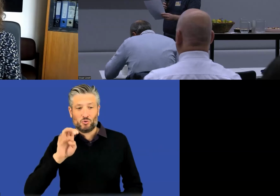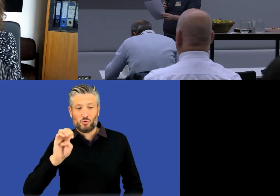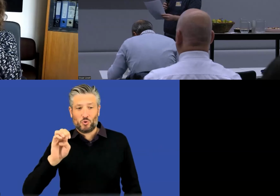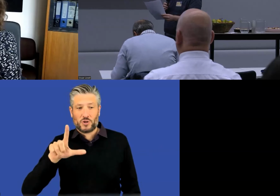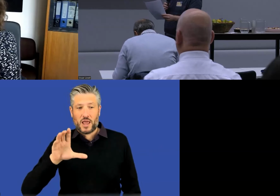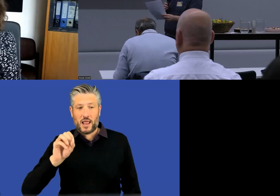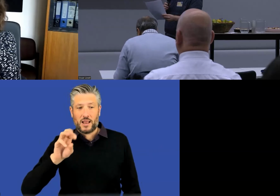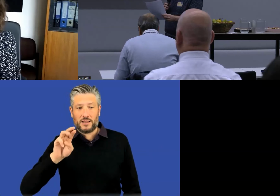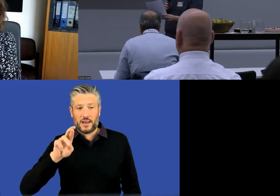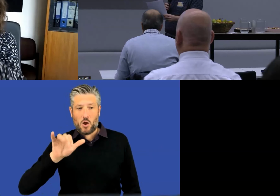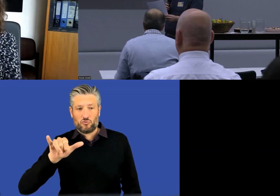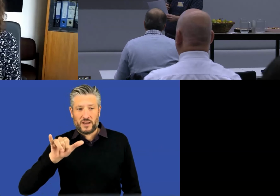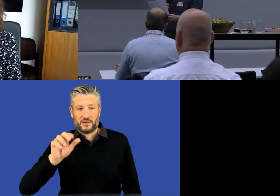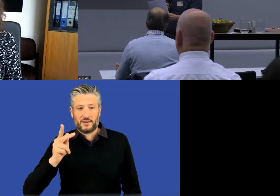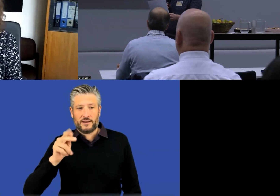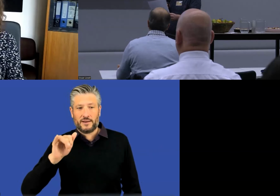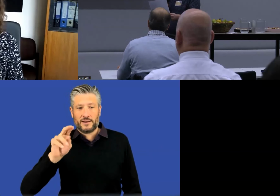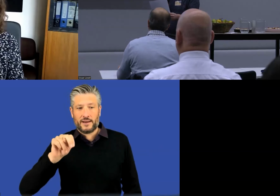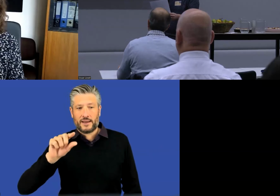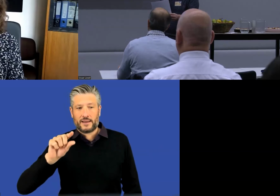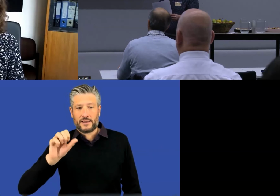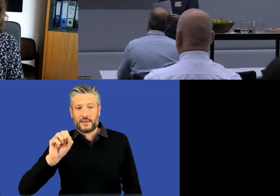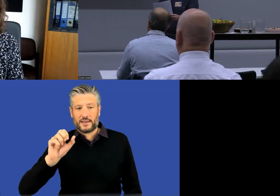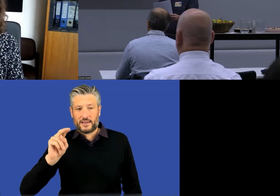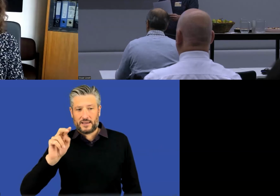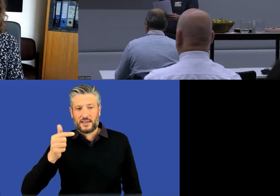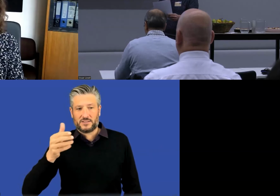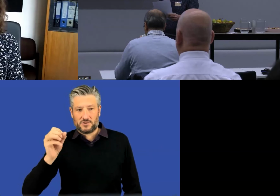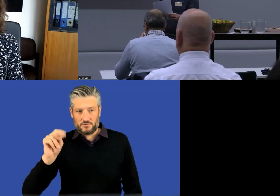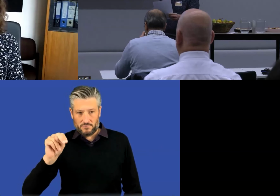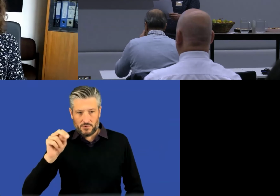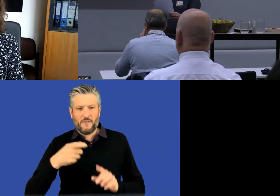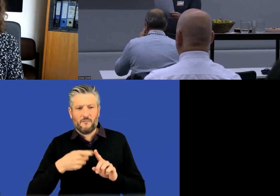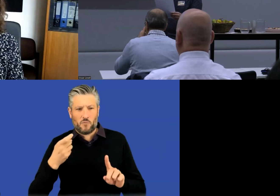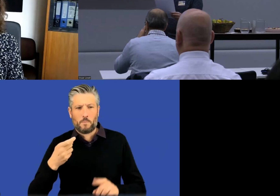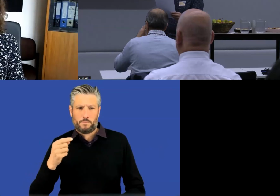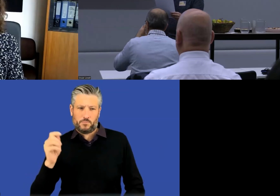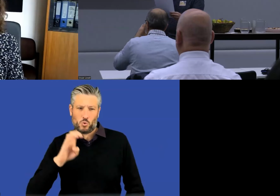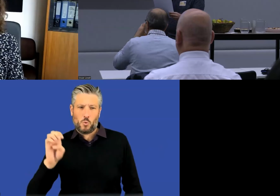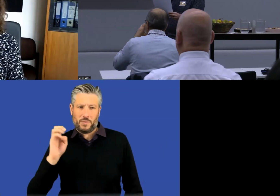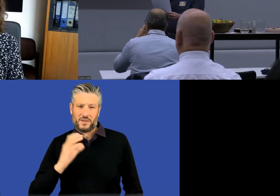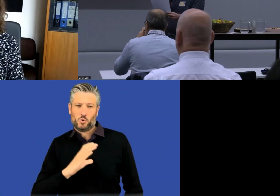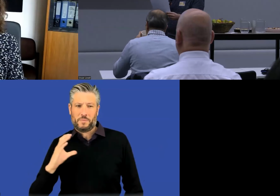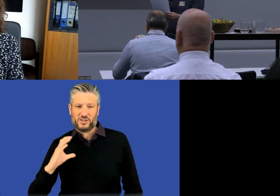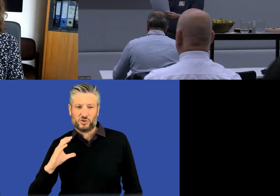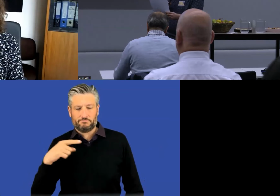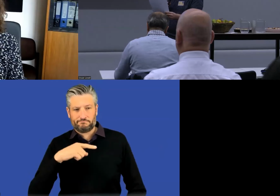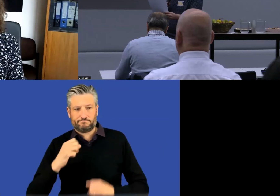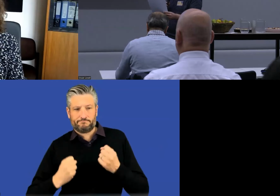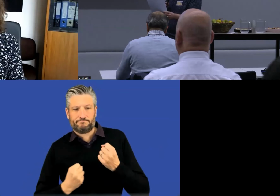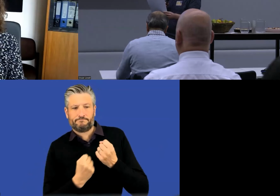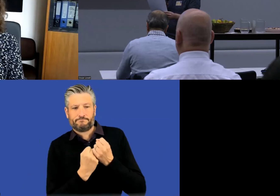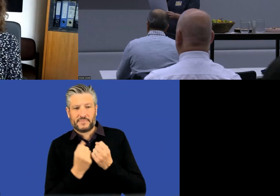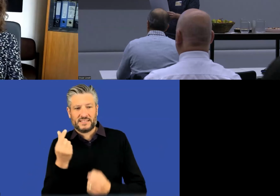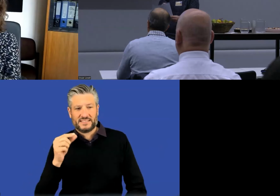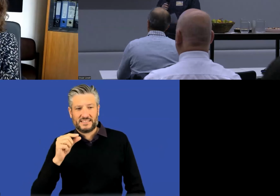Accessibility, Multilingualism and Safer Internet, and Deputy to the Director for Data at the European Commission's Director General for Communication Networks, Content and